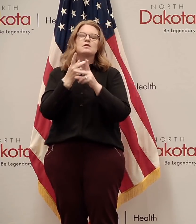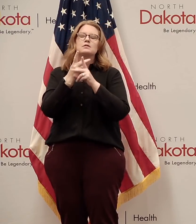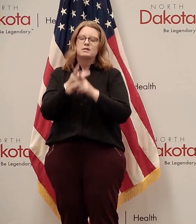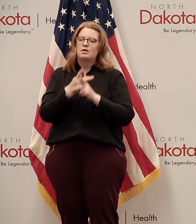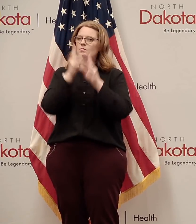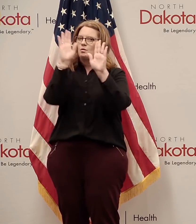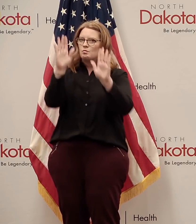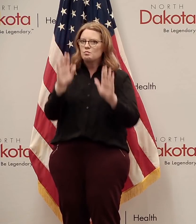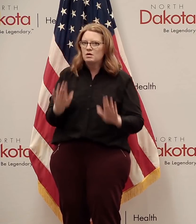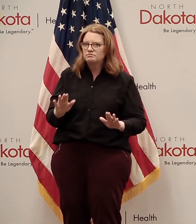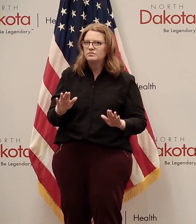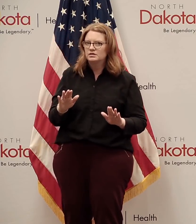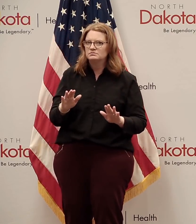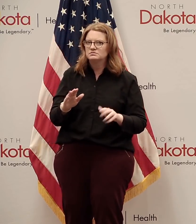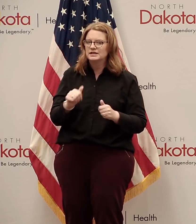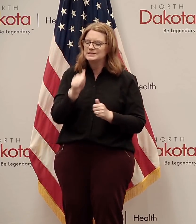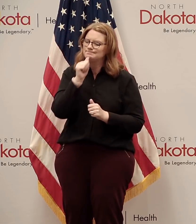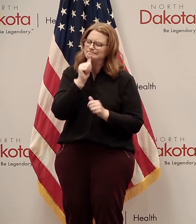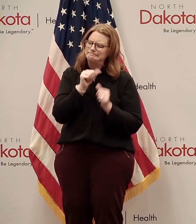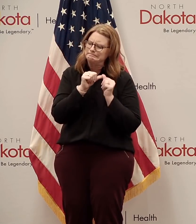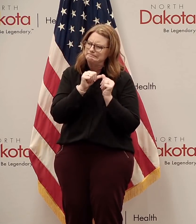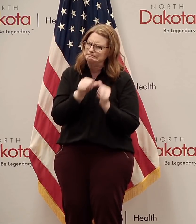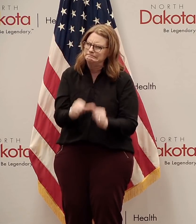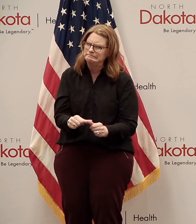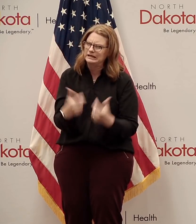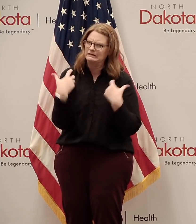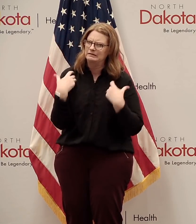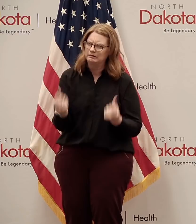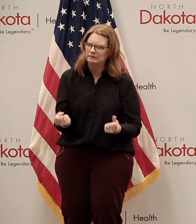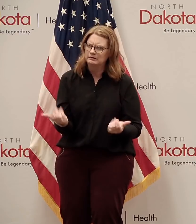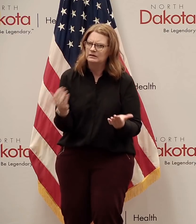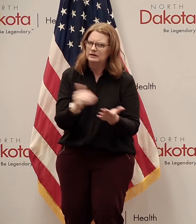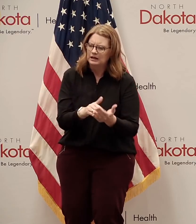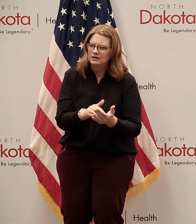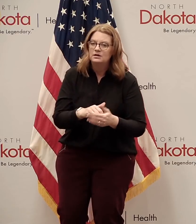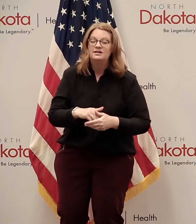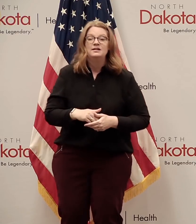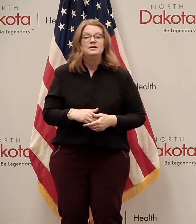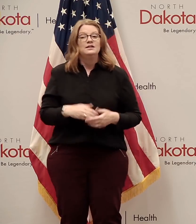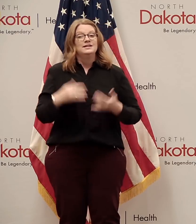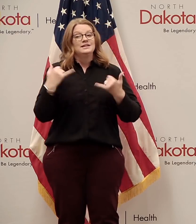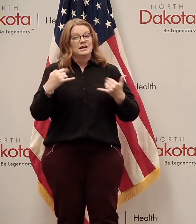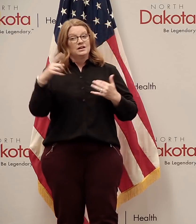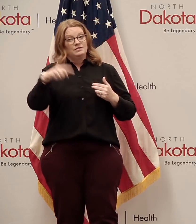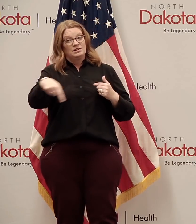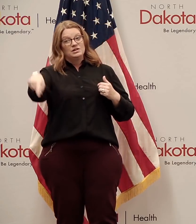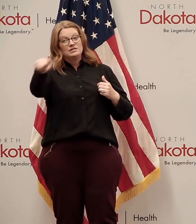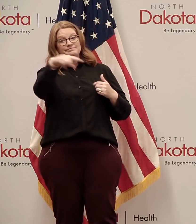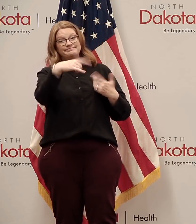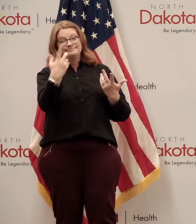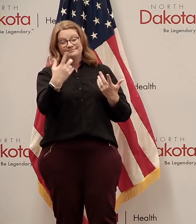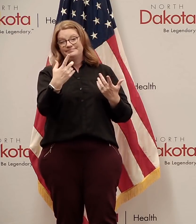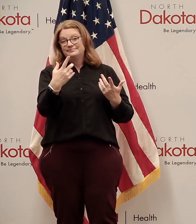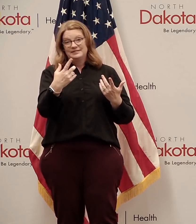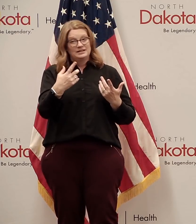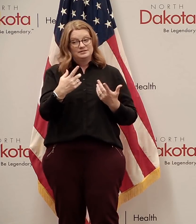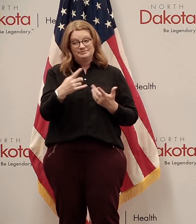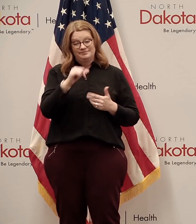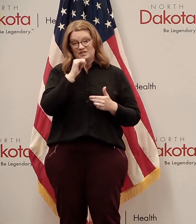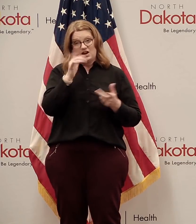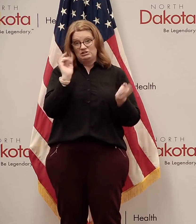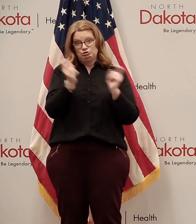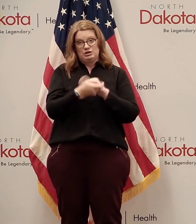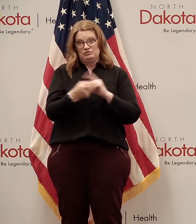through this challenging disease. And so again, for those that are out there, knowing for the 4 months we have not changed